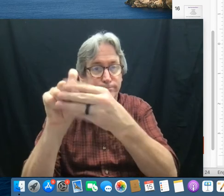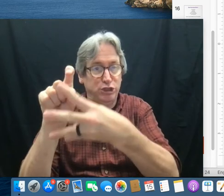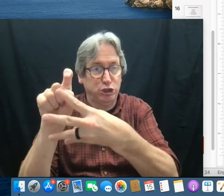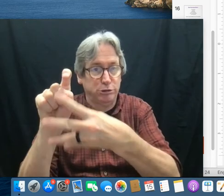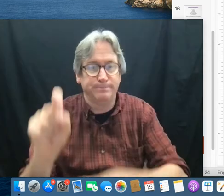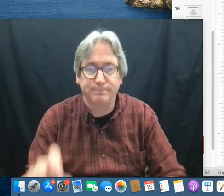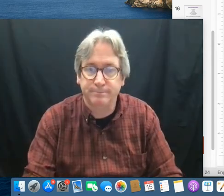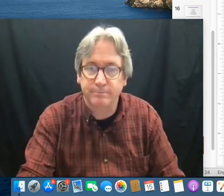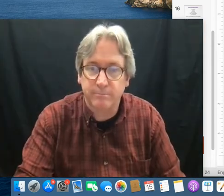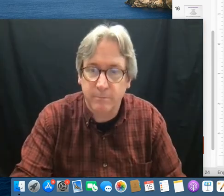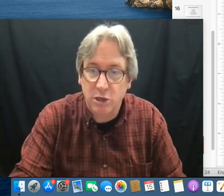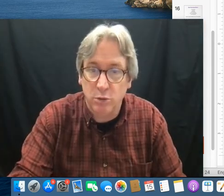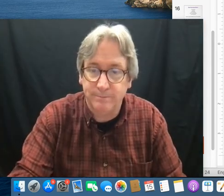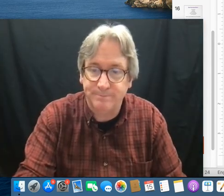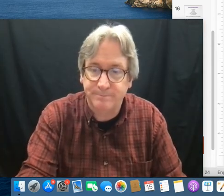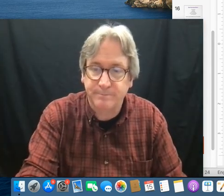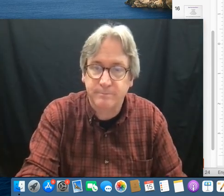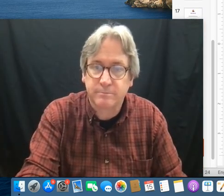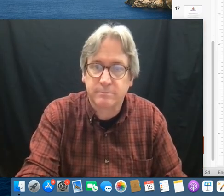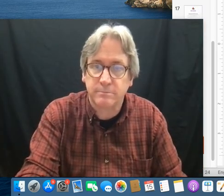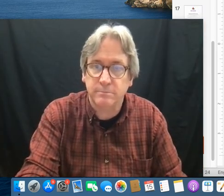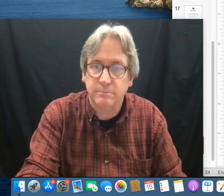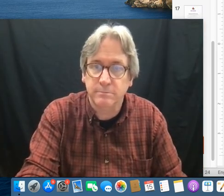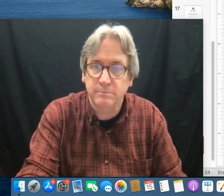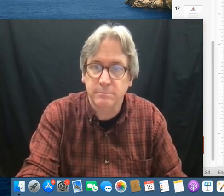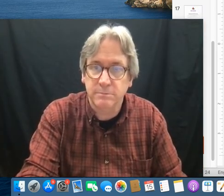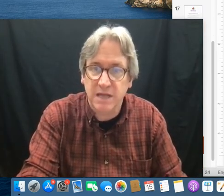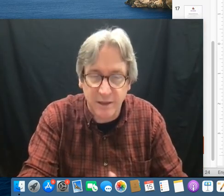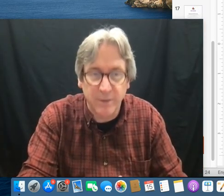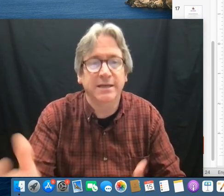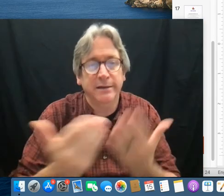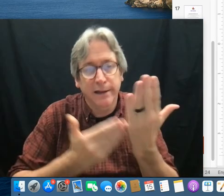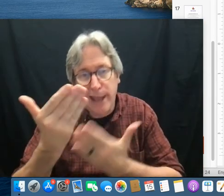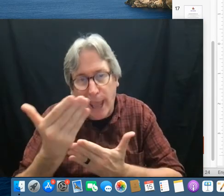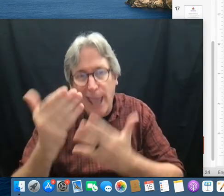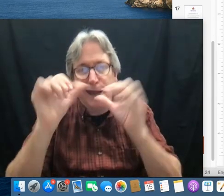Upload or upload, download or download.